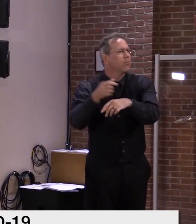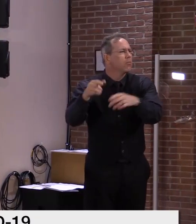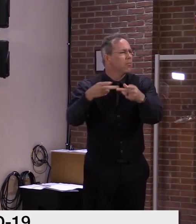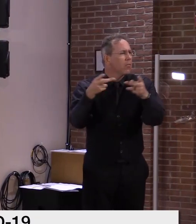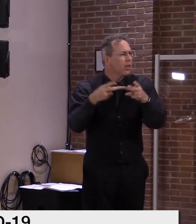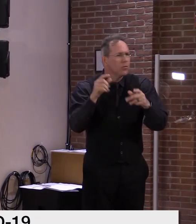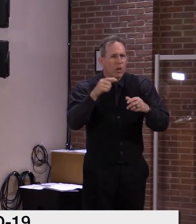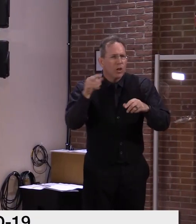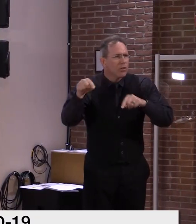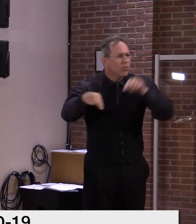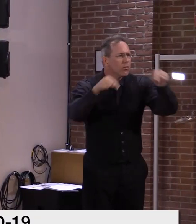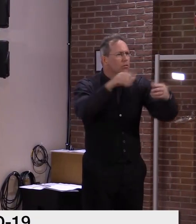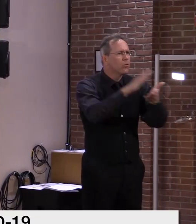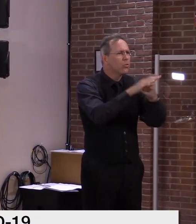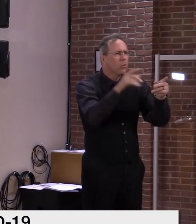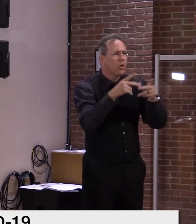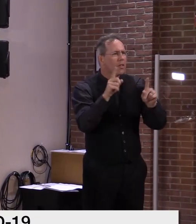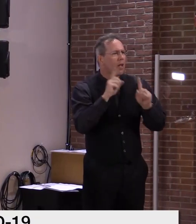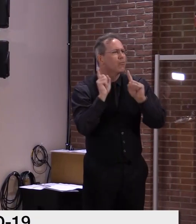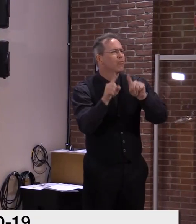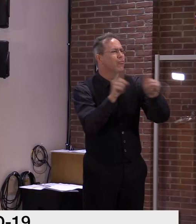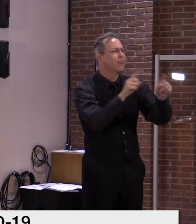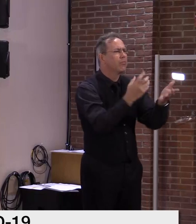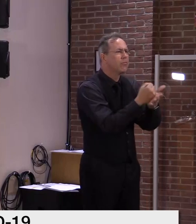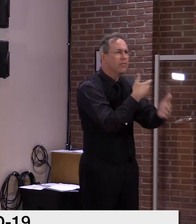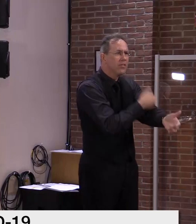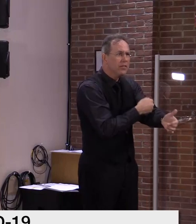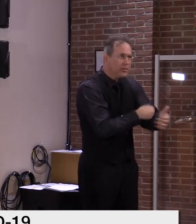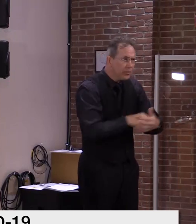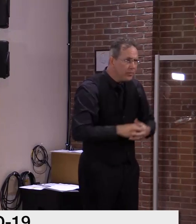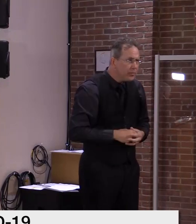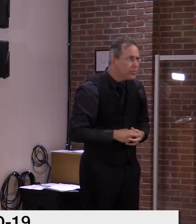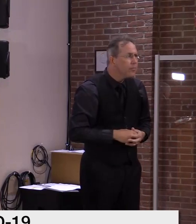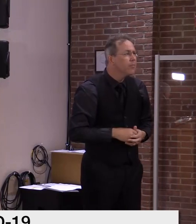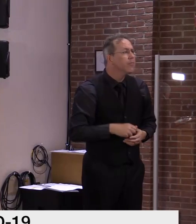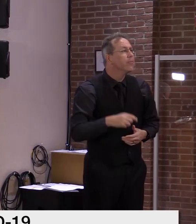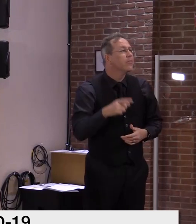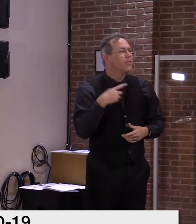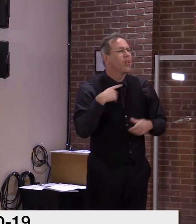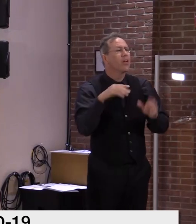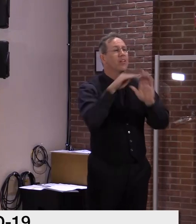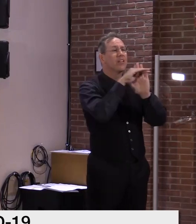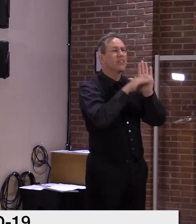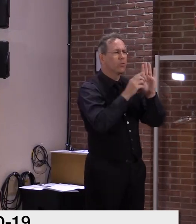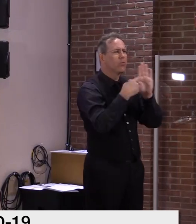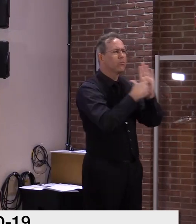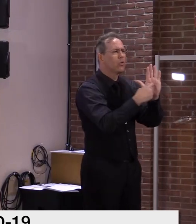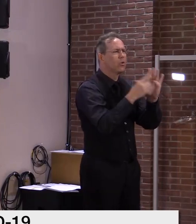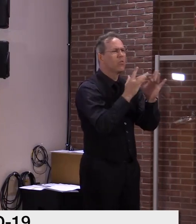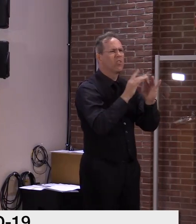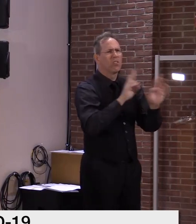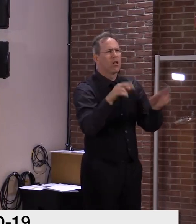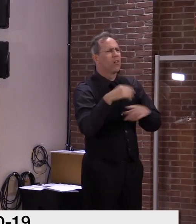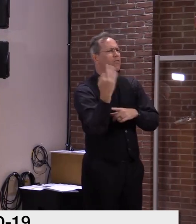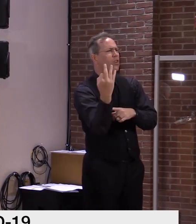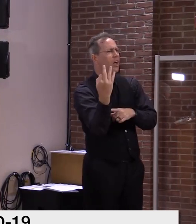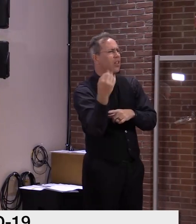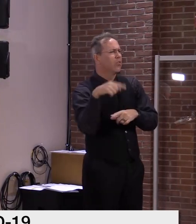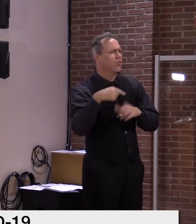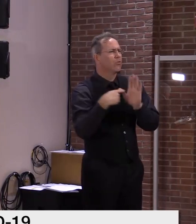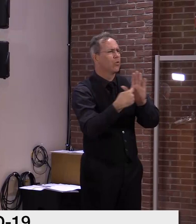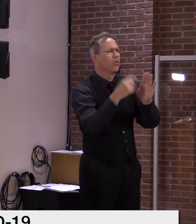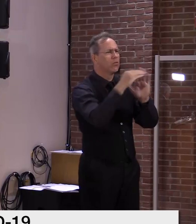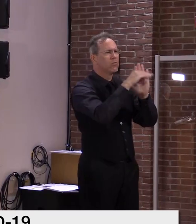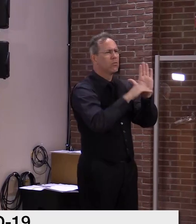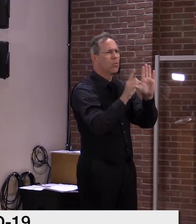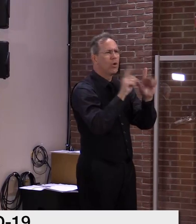and I'll have that for you probably by it will be by Friday, because we'll be starting to register people probably on